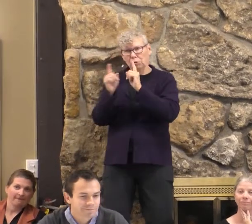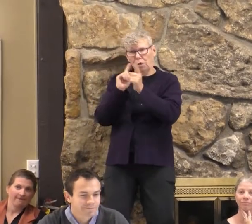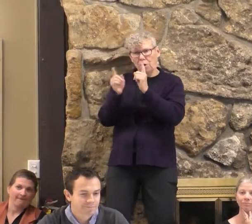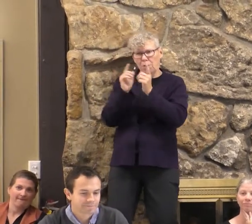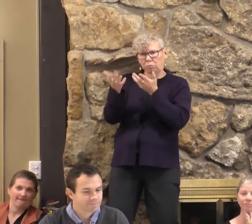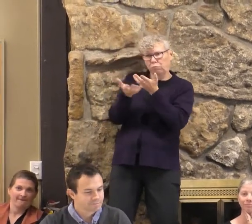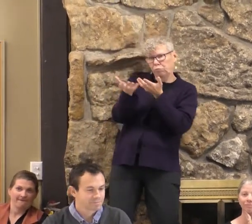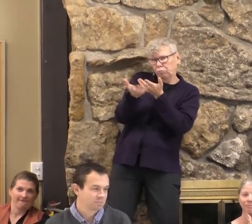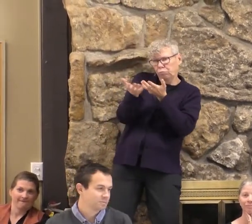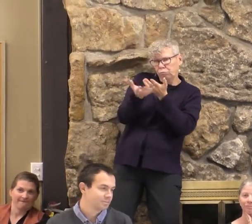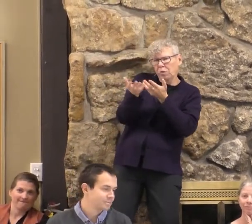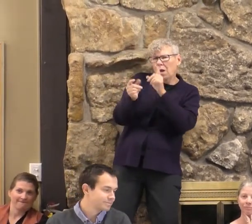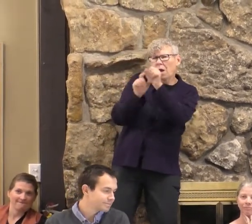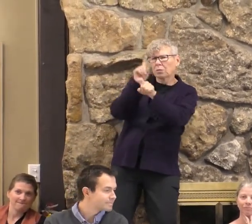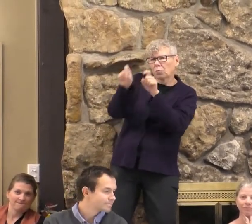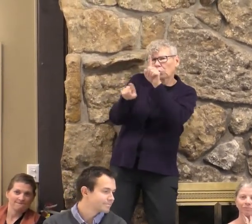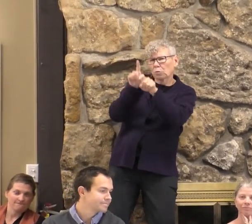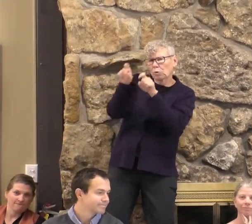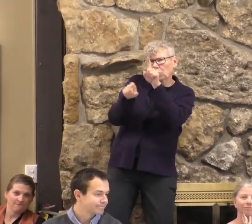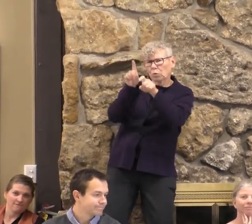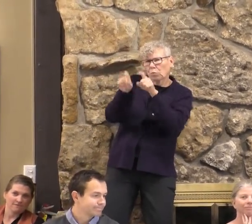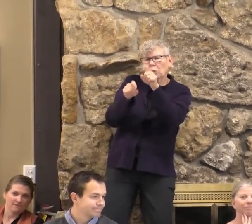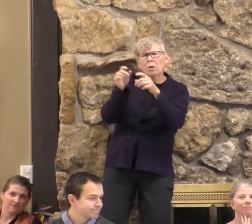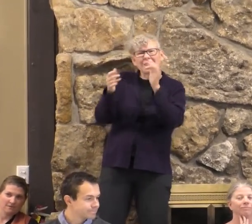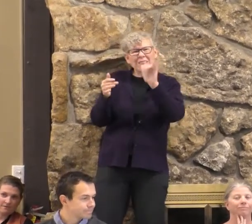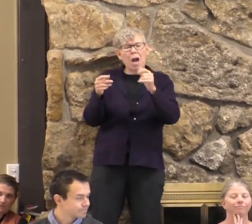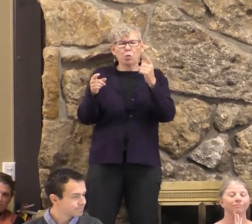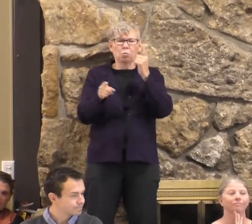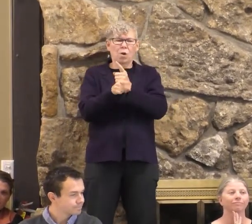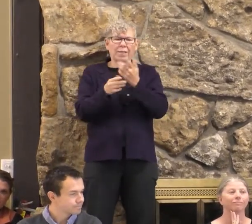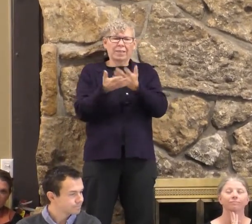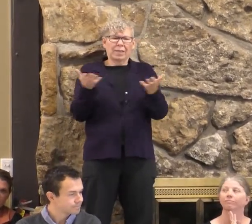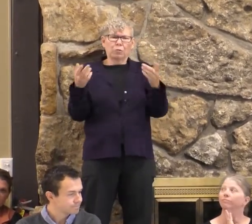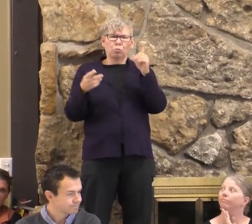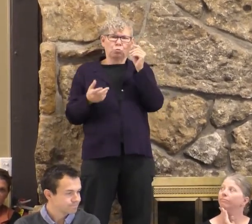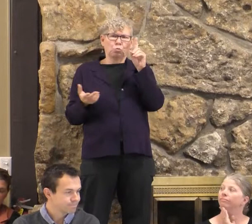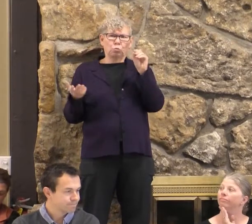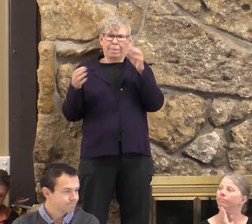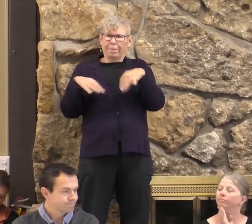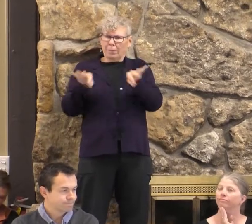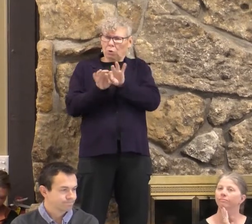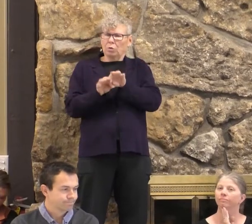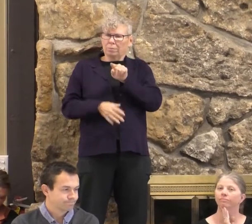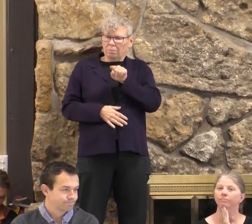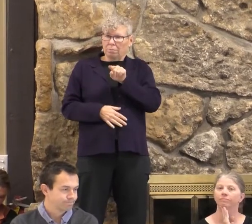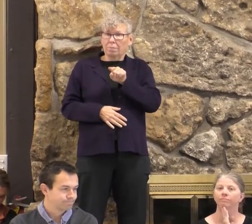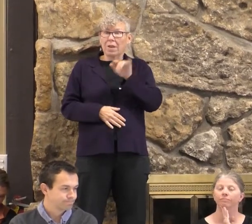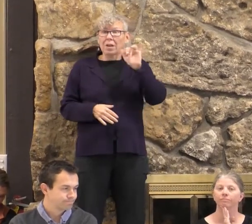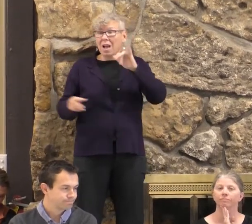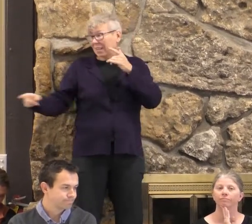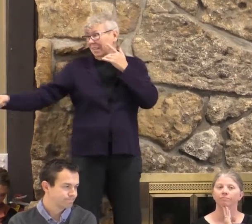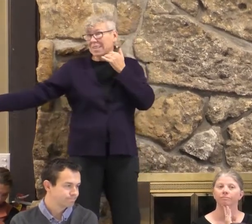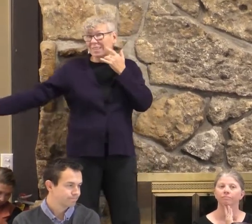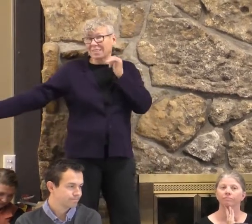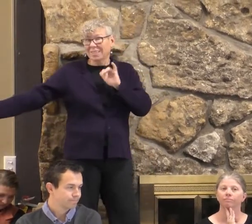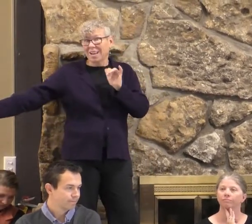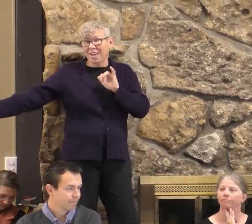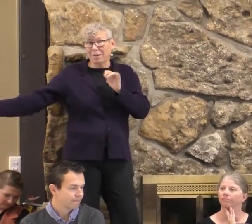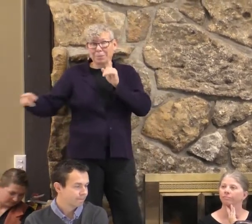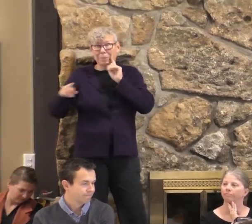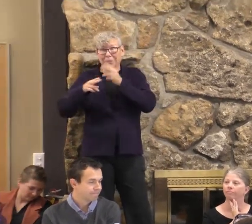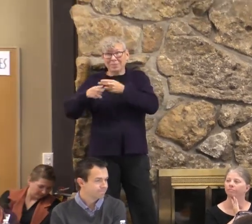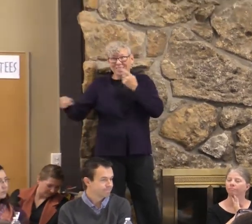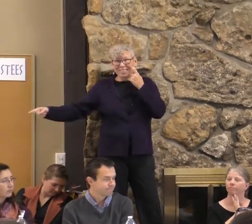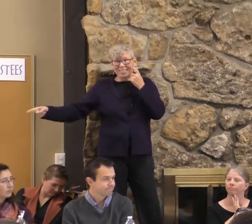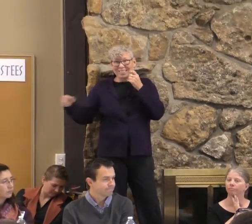first way of doing things. To kind of go back to one of the things that Candace had mentioned earlier, about whether